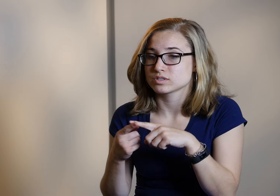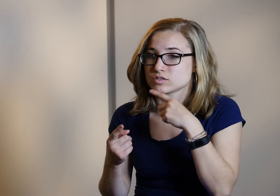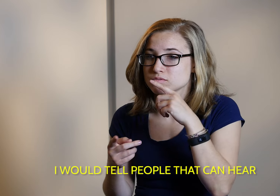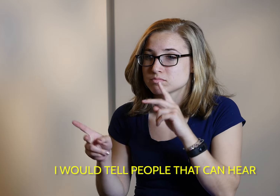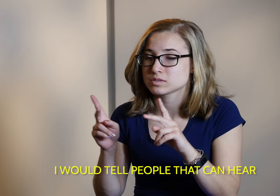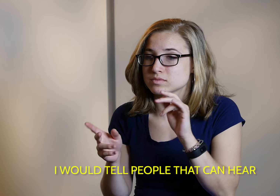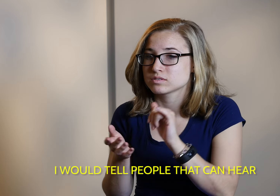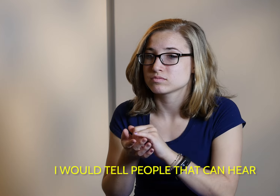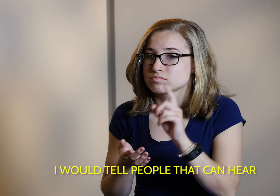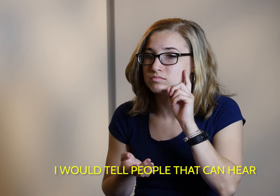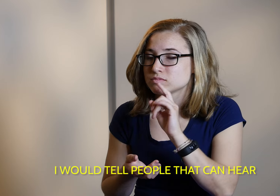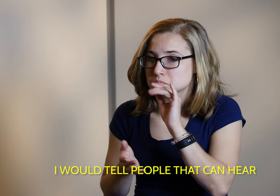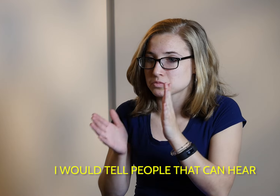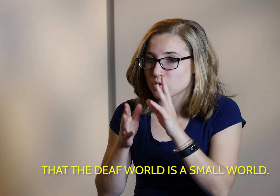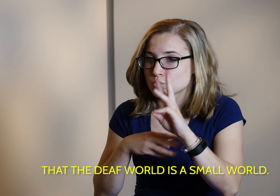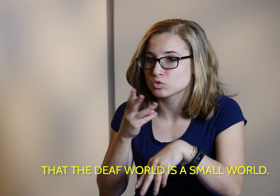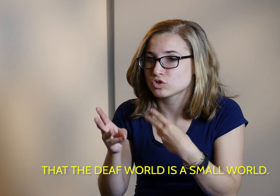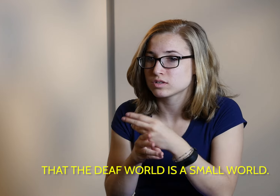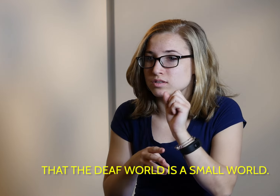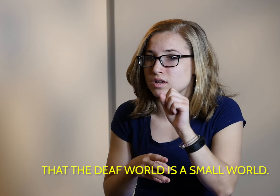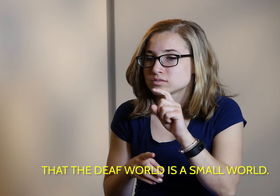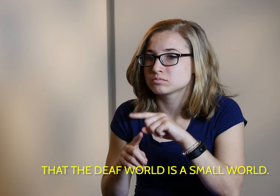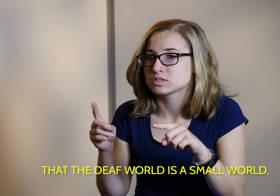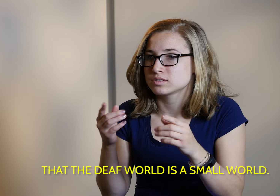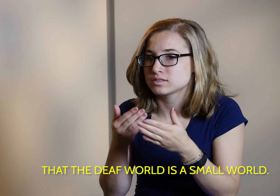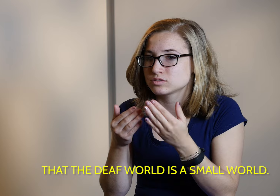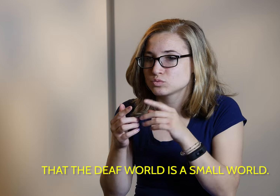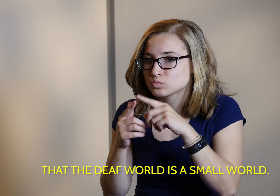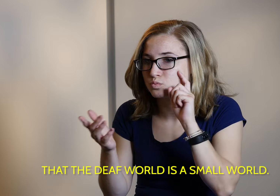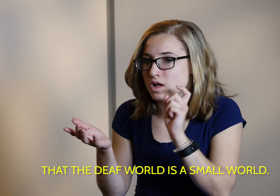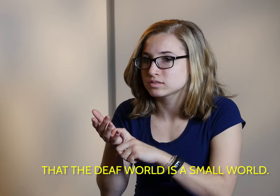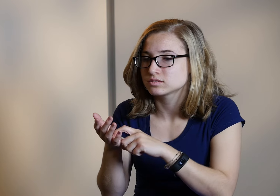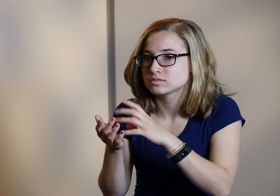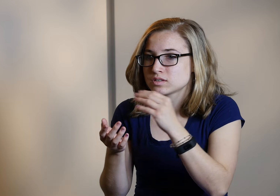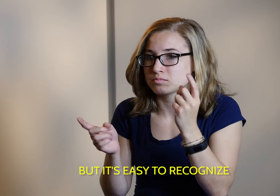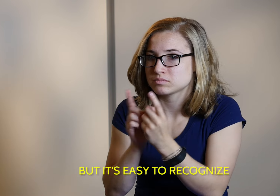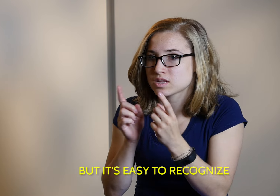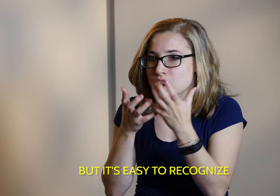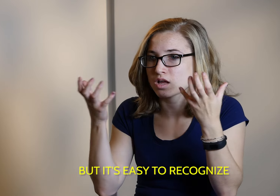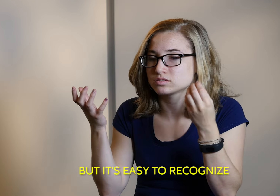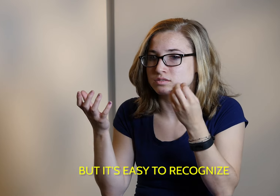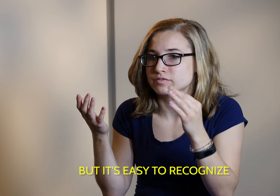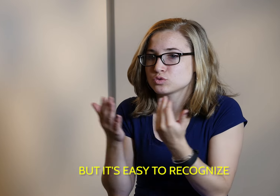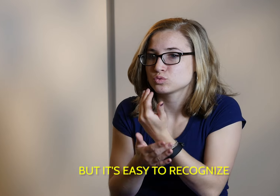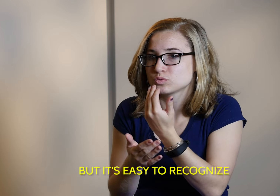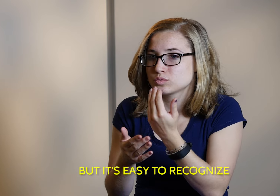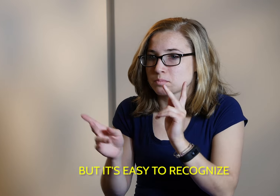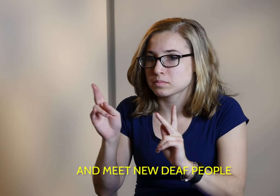I would tell people that can hear that the deaf world is a small world, but it's easy to recognize and